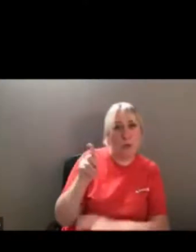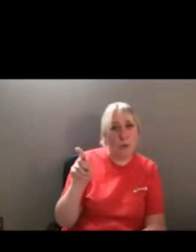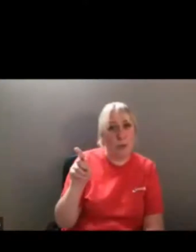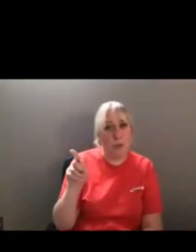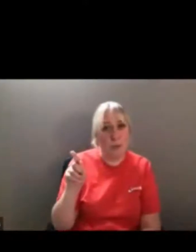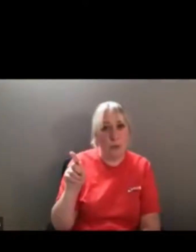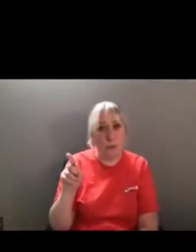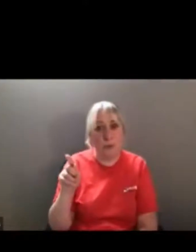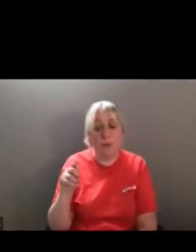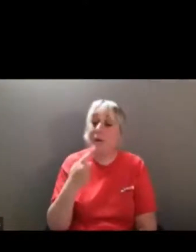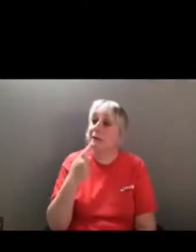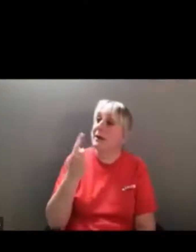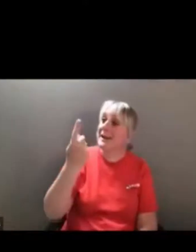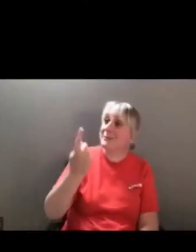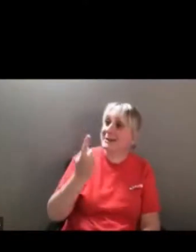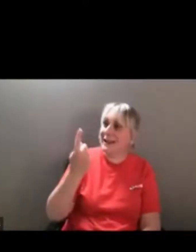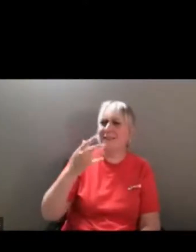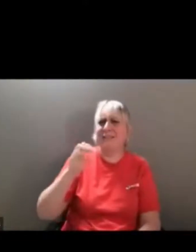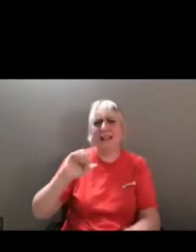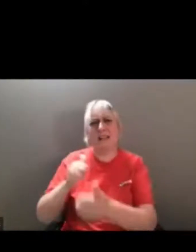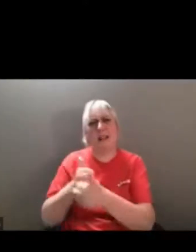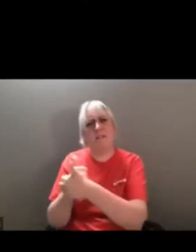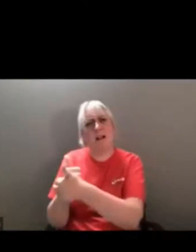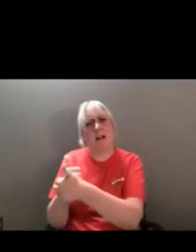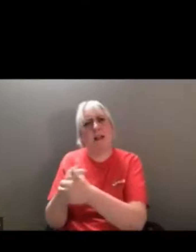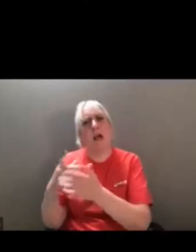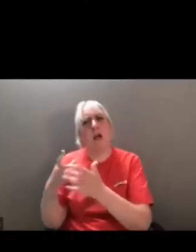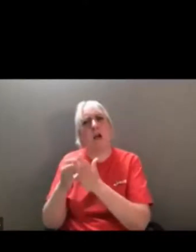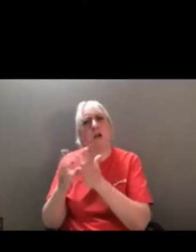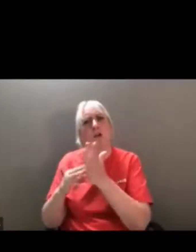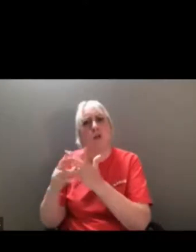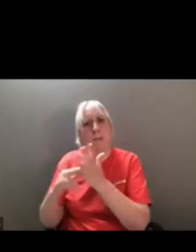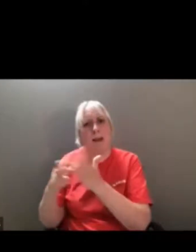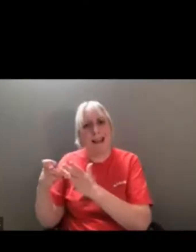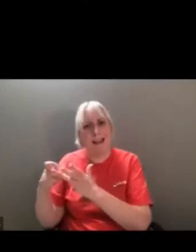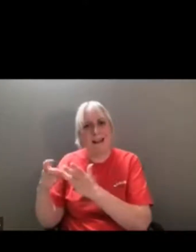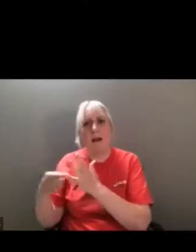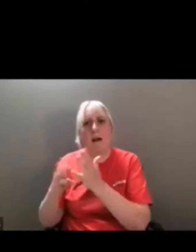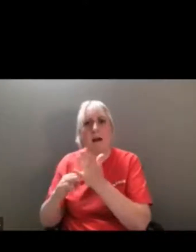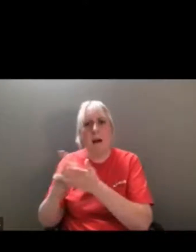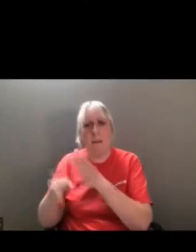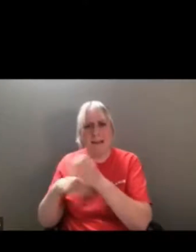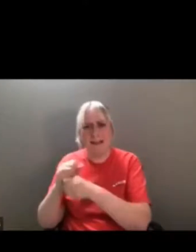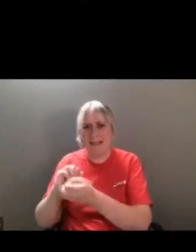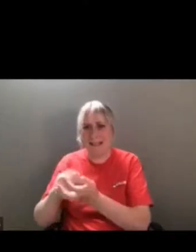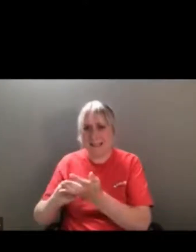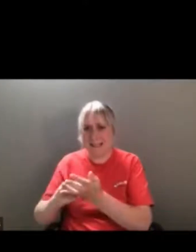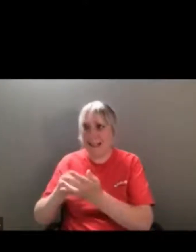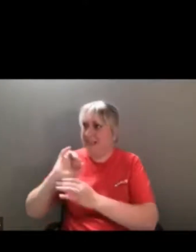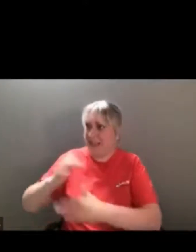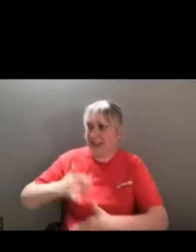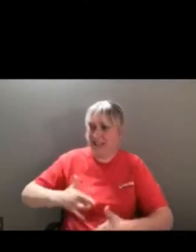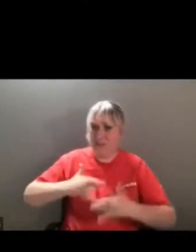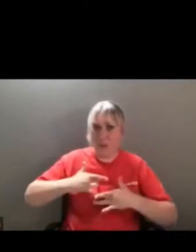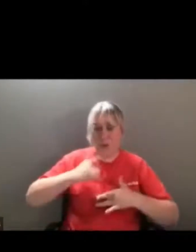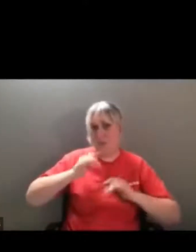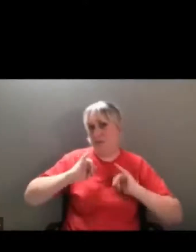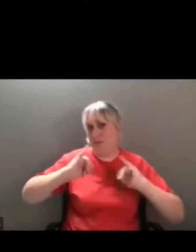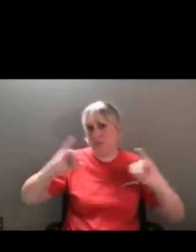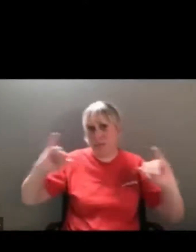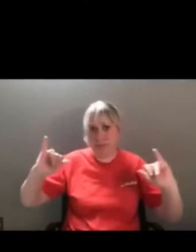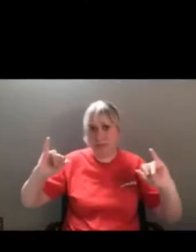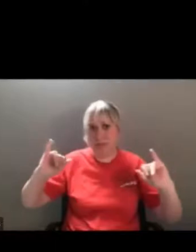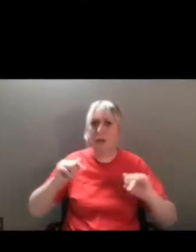Both Johnson and his close advisor Dominic Cummings have expressed views that have been described as textbook examples of eugenic